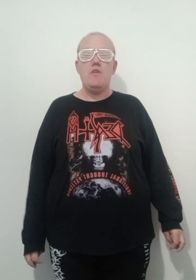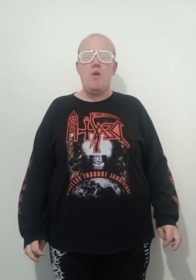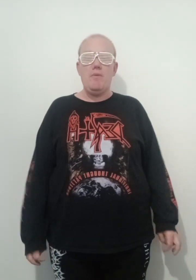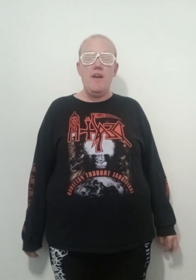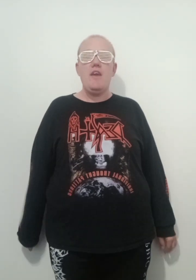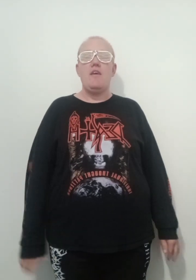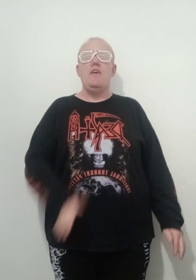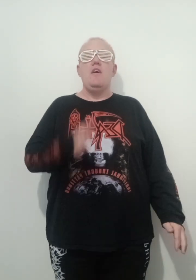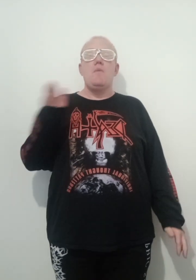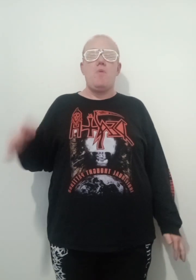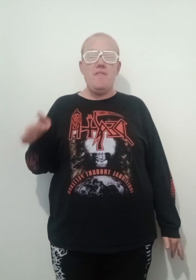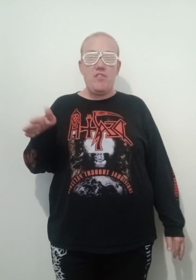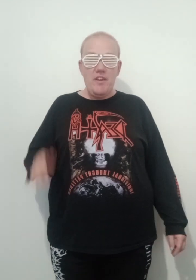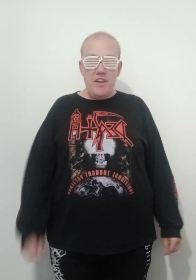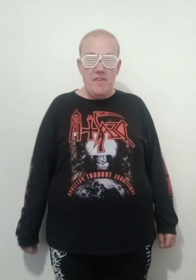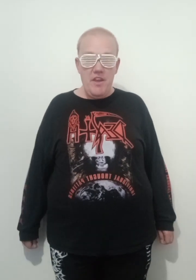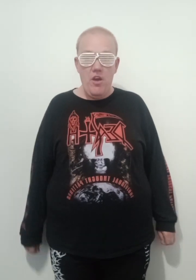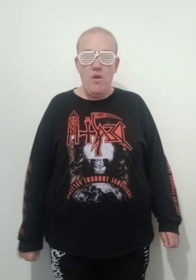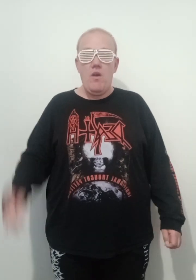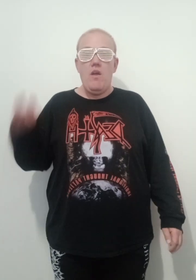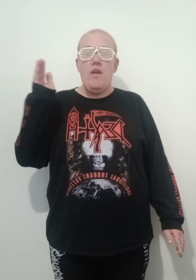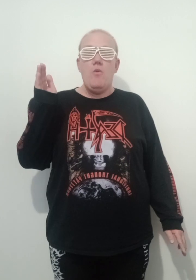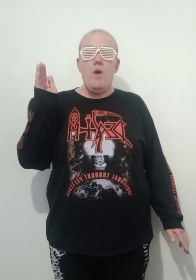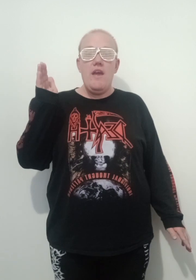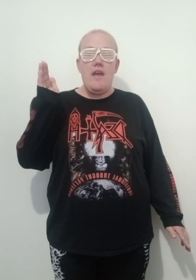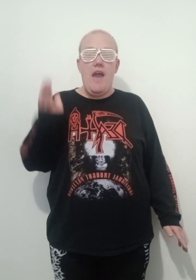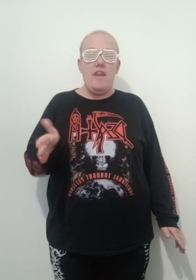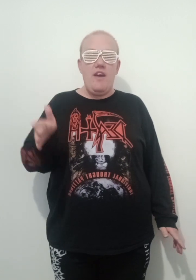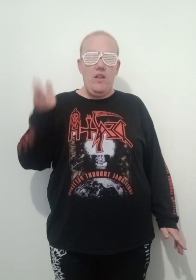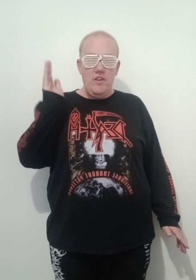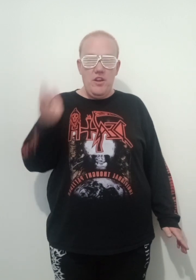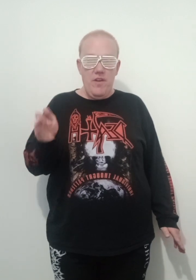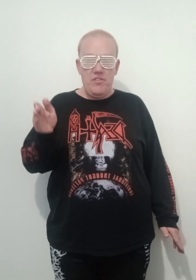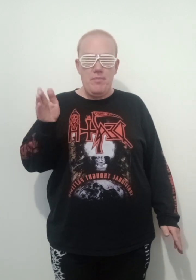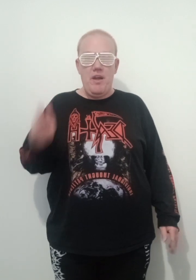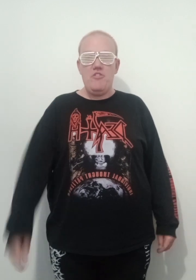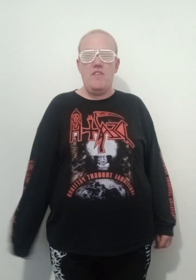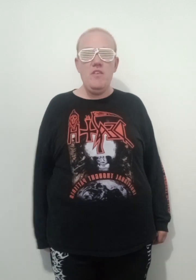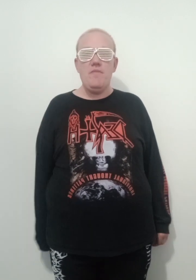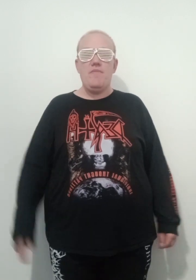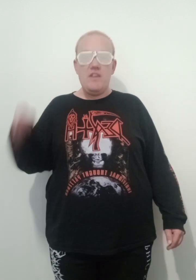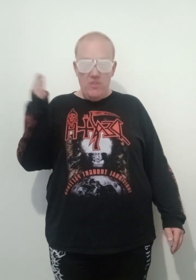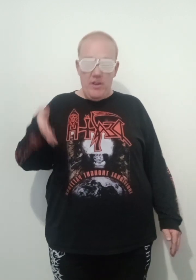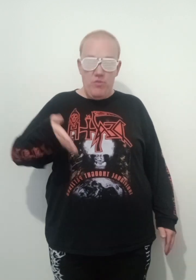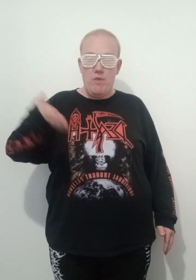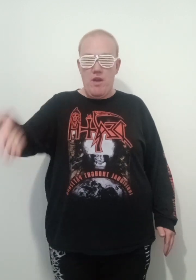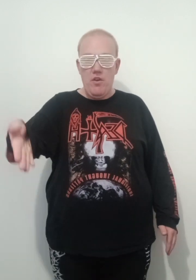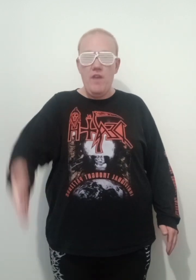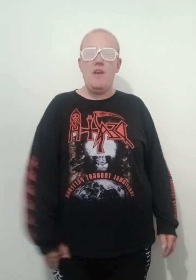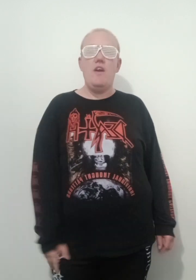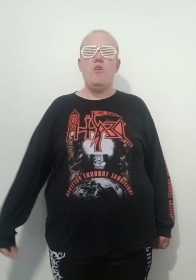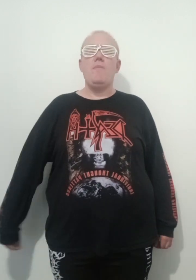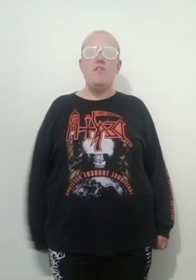Rugby League. Previously, I did a video where Annandale and University played each other in 1920 round 9, the only time those